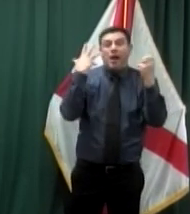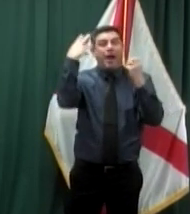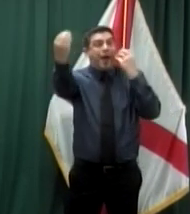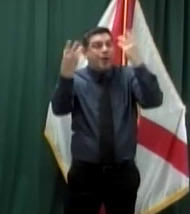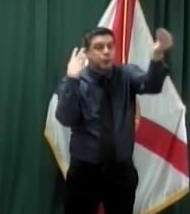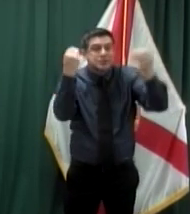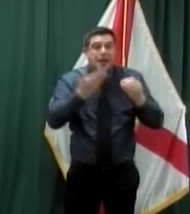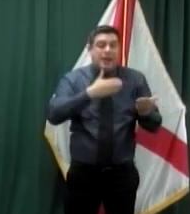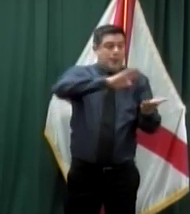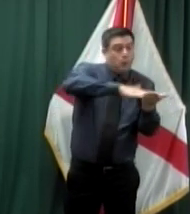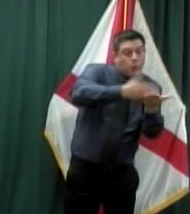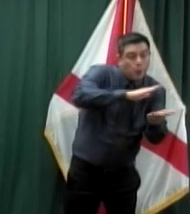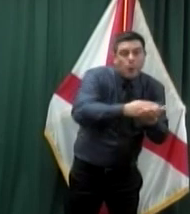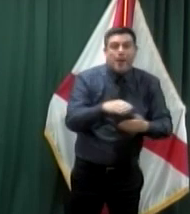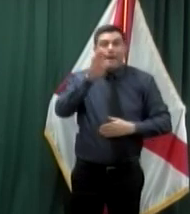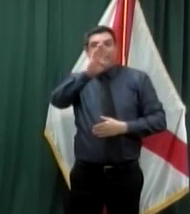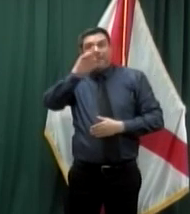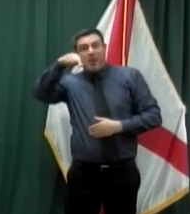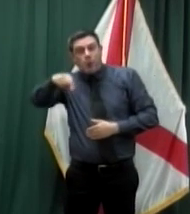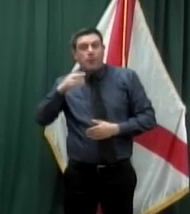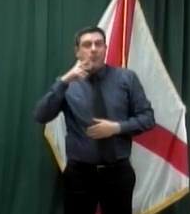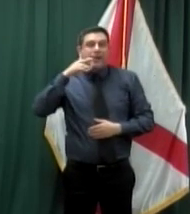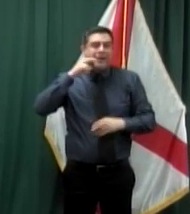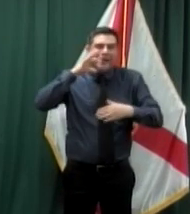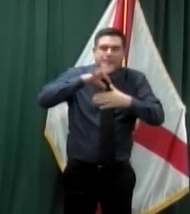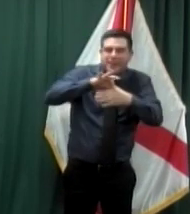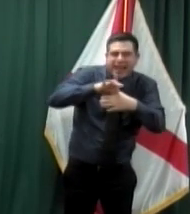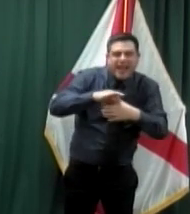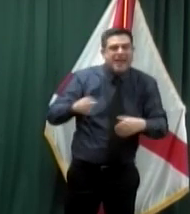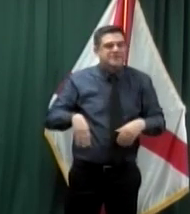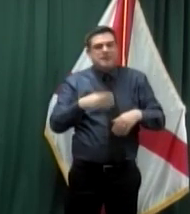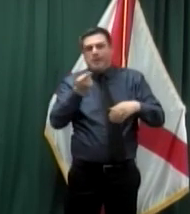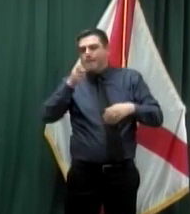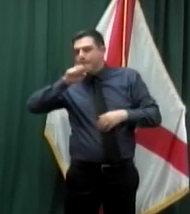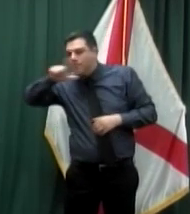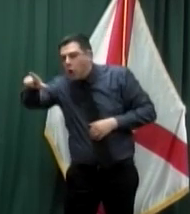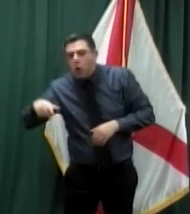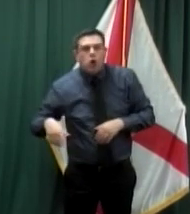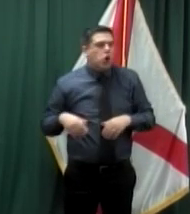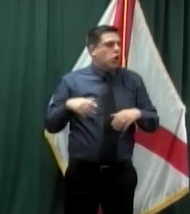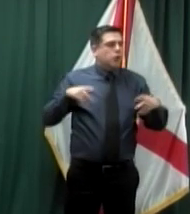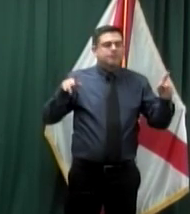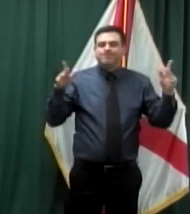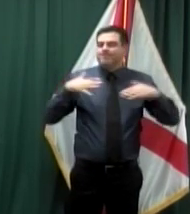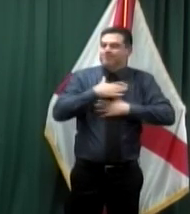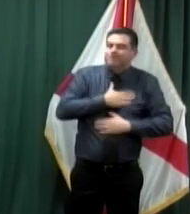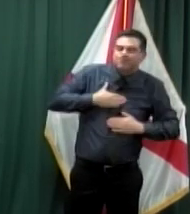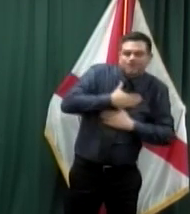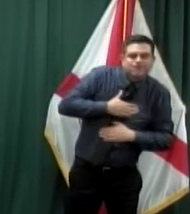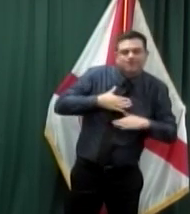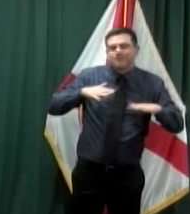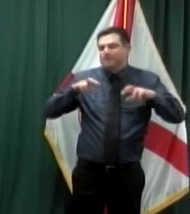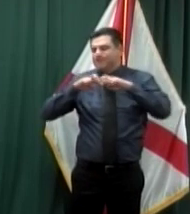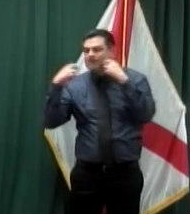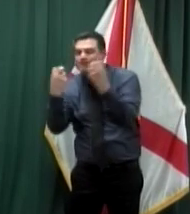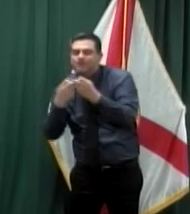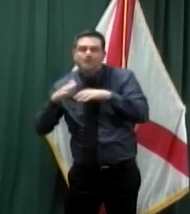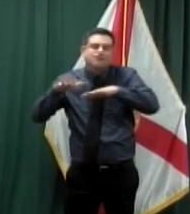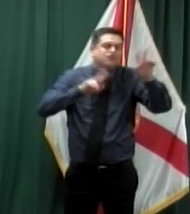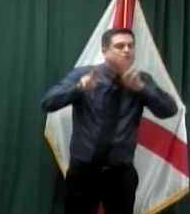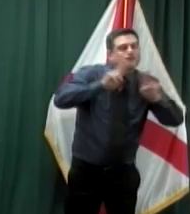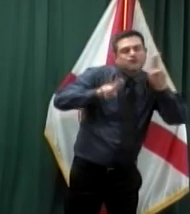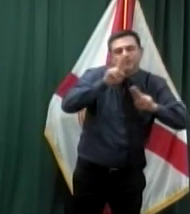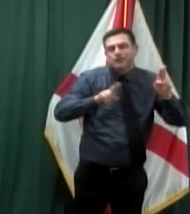backyard pool, beach, or in many of the lakes and rivers we are fortunate to have here in Central Florida. The importance of